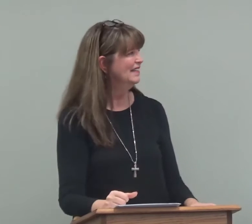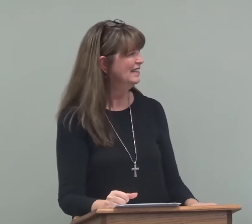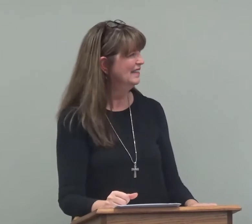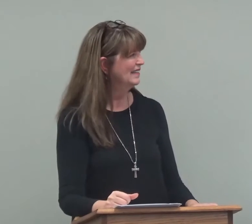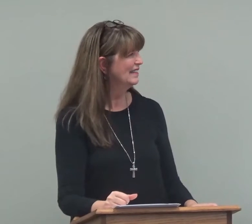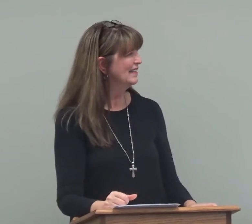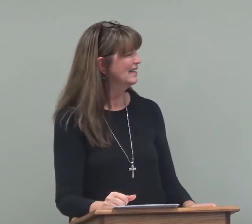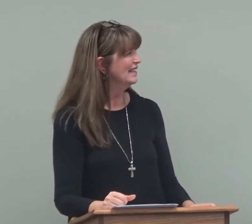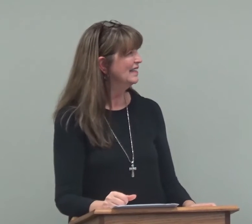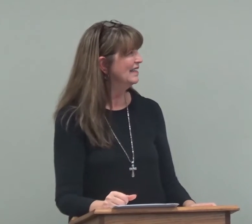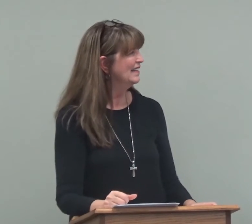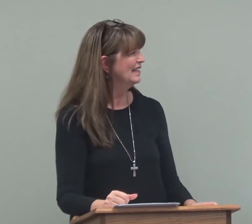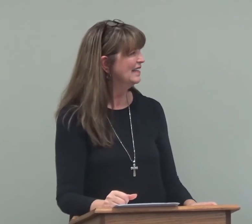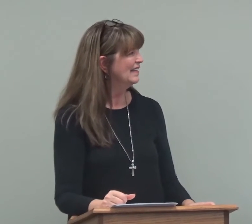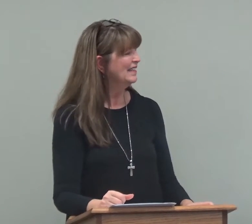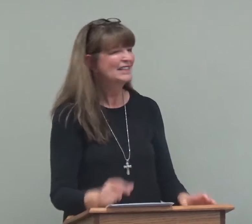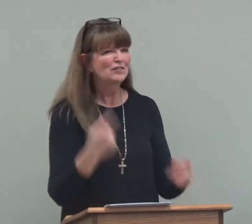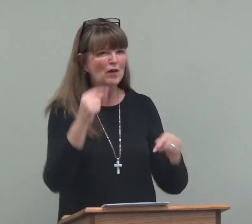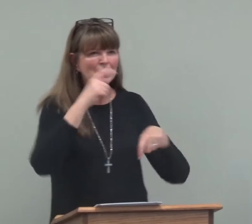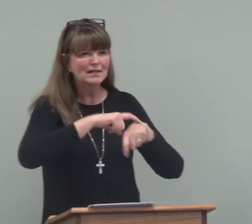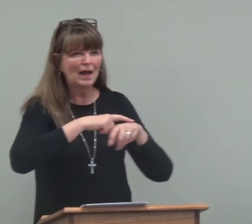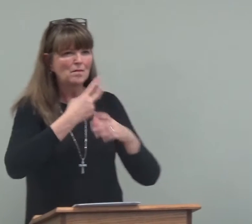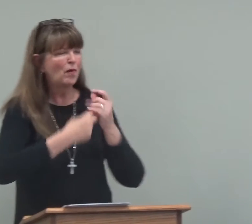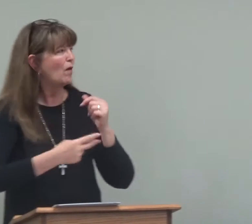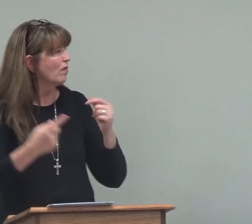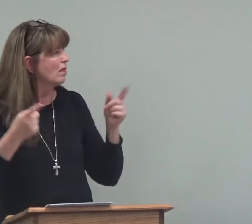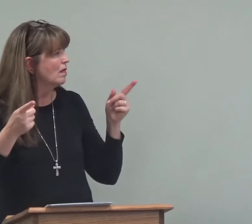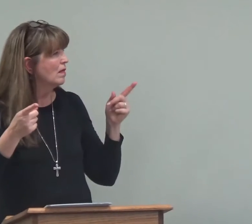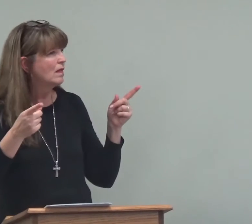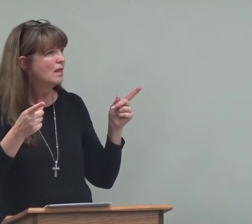fine. Tell me when.